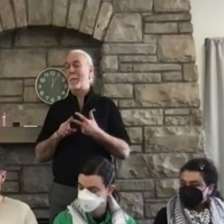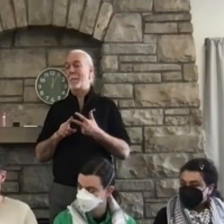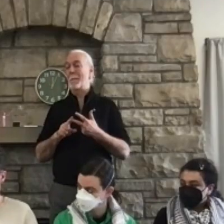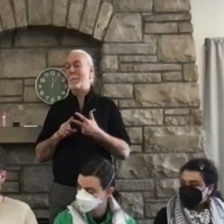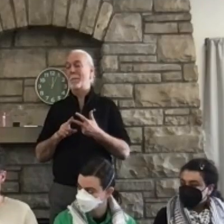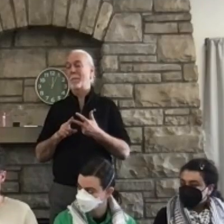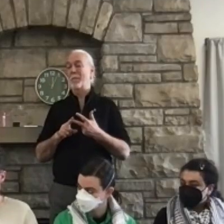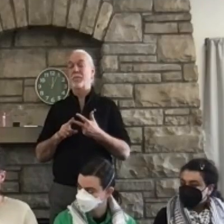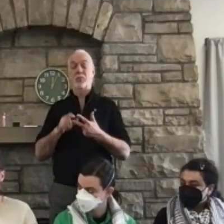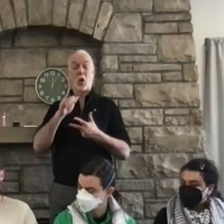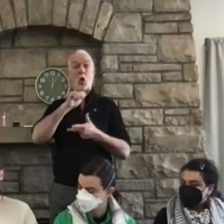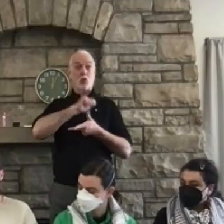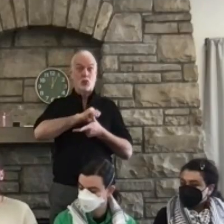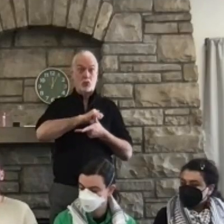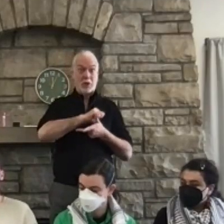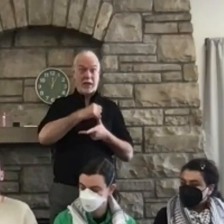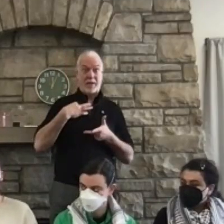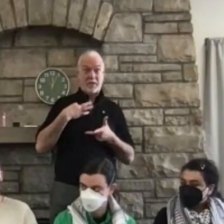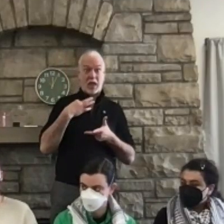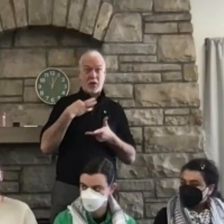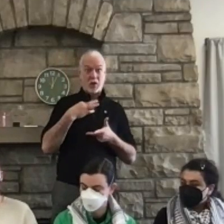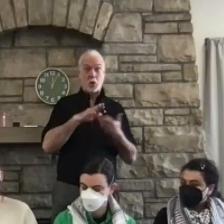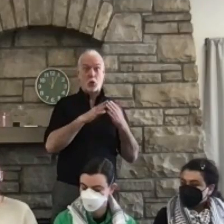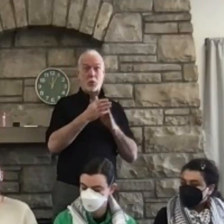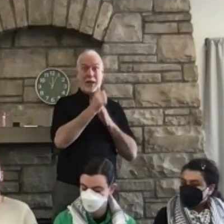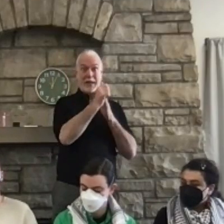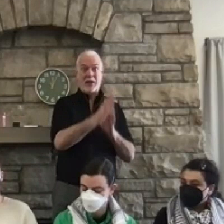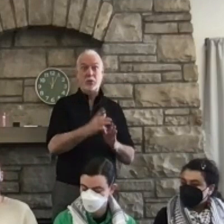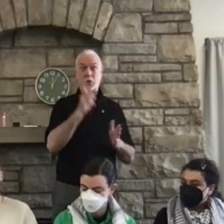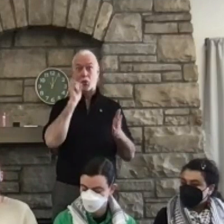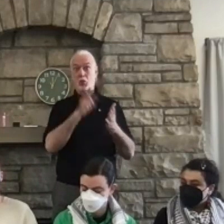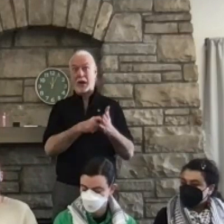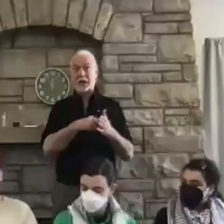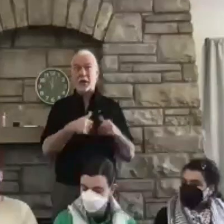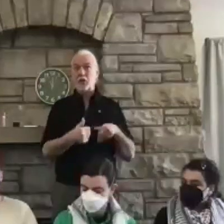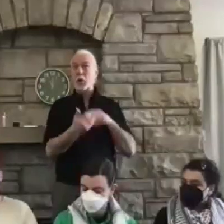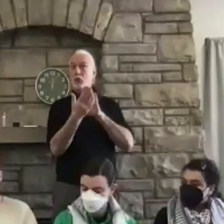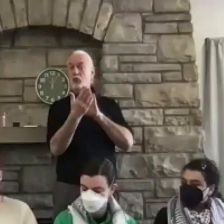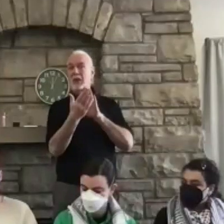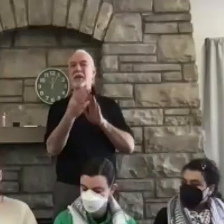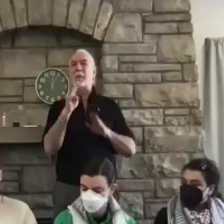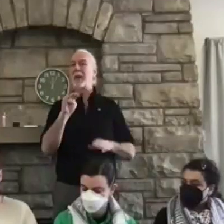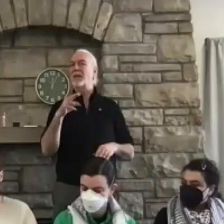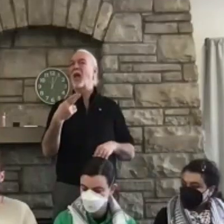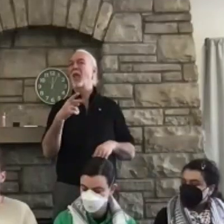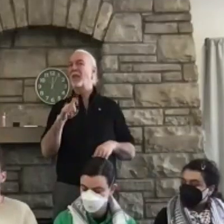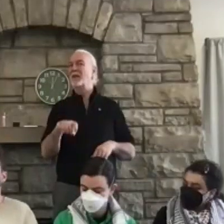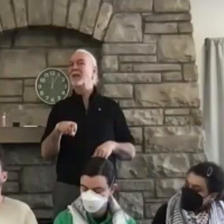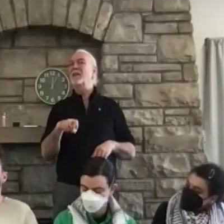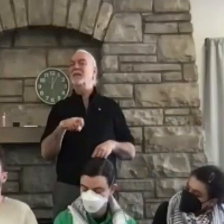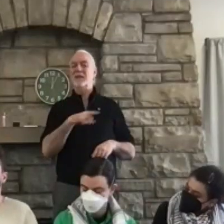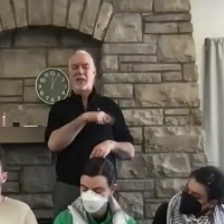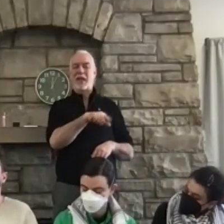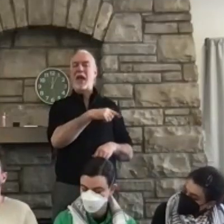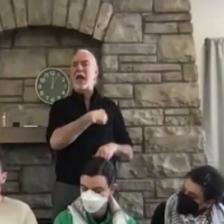where they work to train volunteers and community leaders to recognize and address the mental health needs around